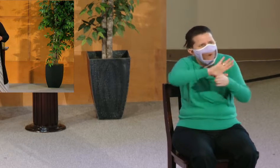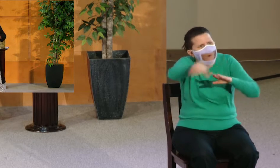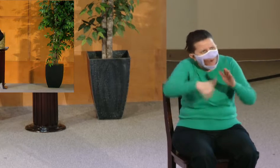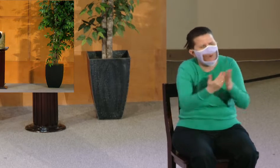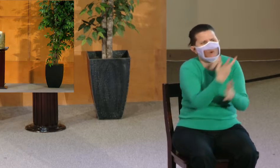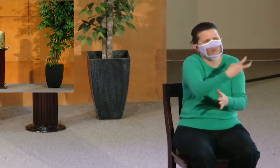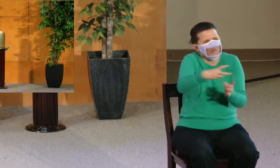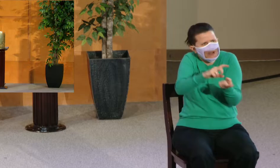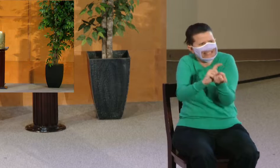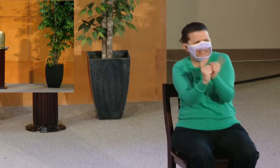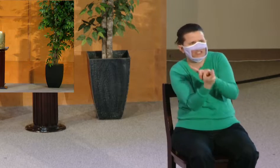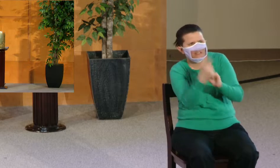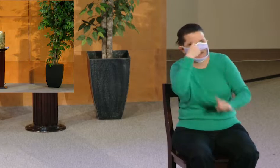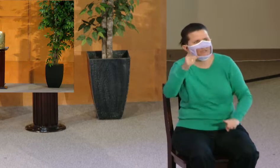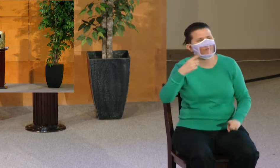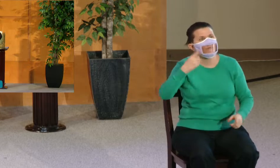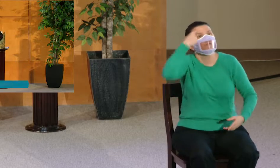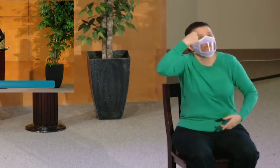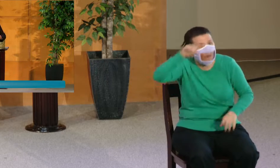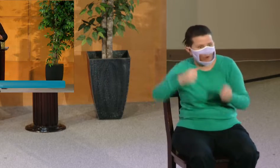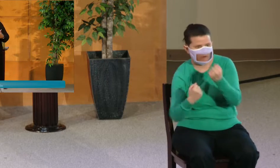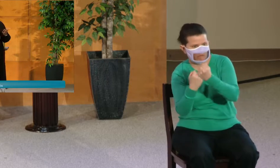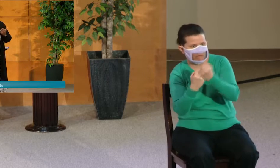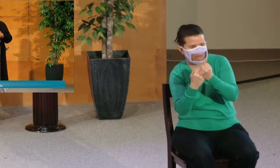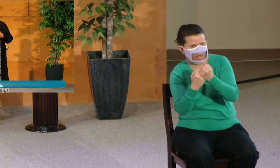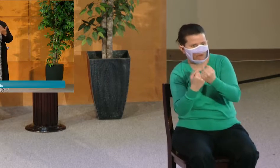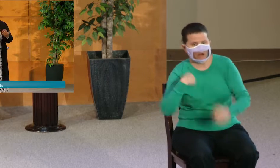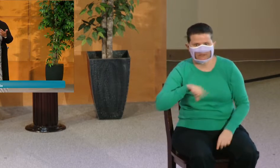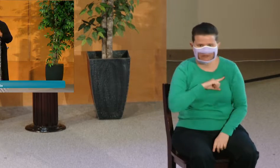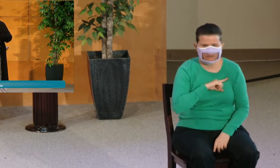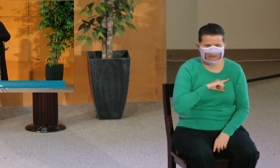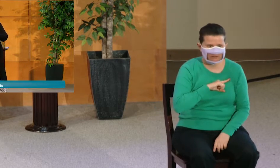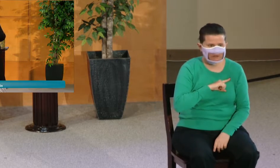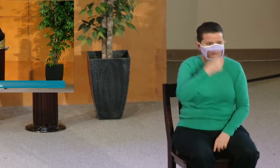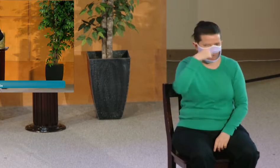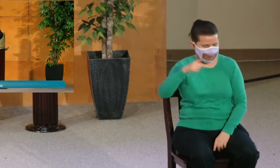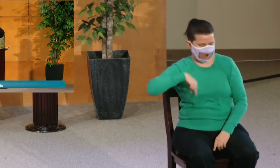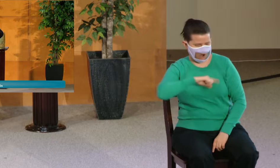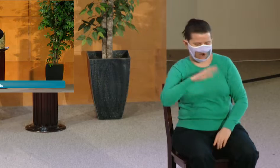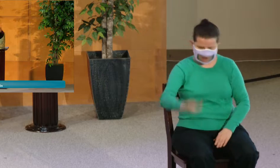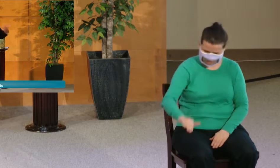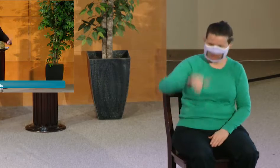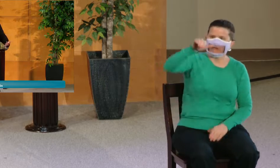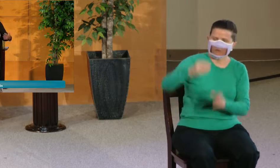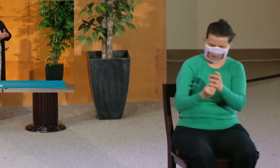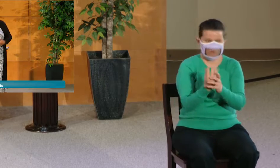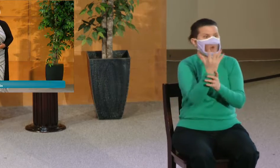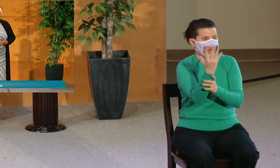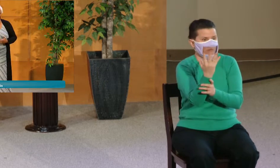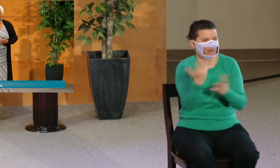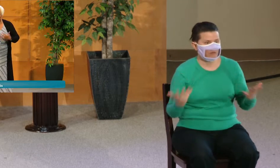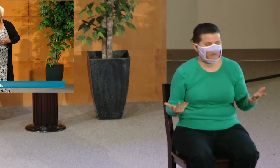good and for our highest growth. So having a minister leave and then a new minister arrives automatically places